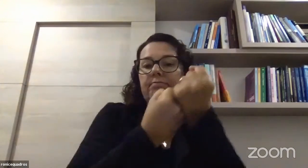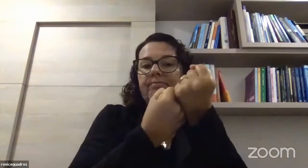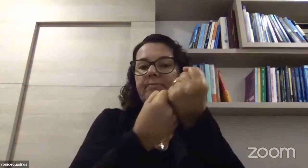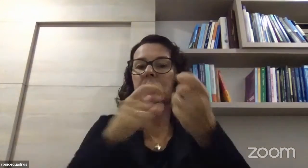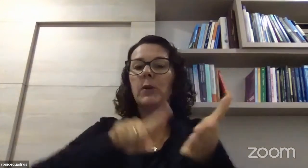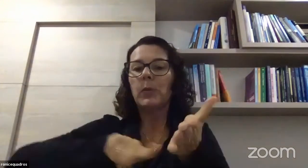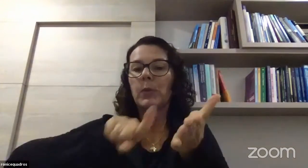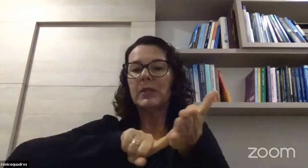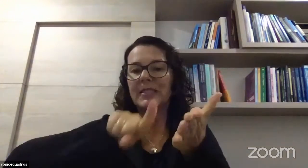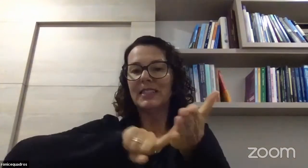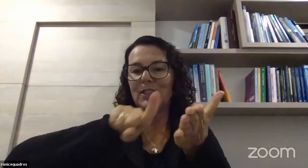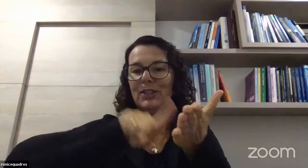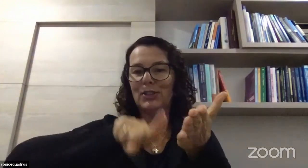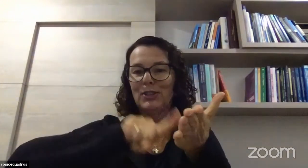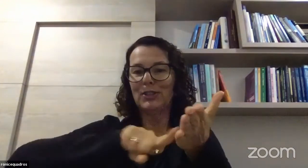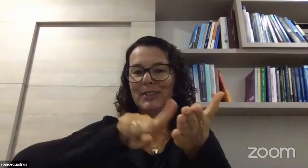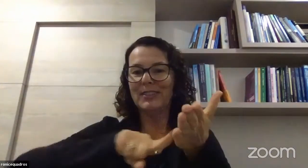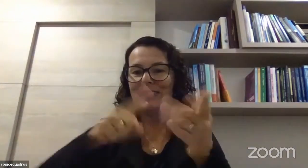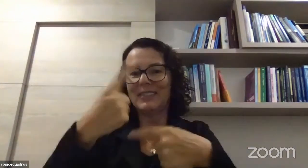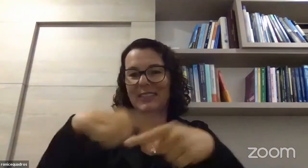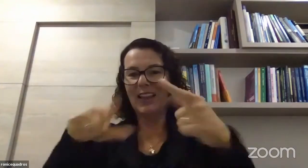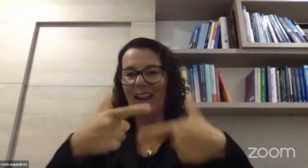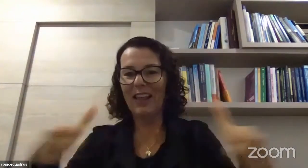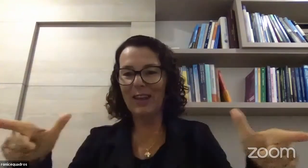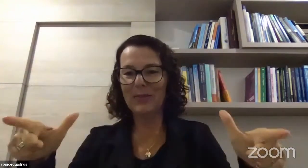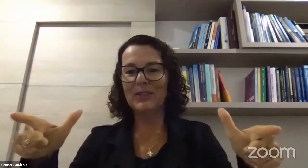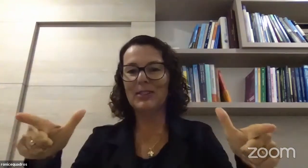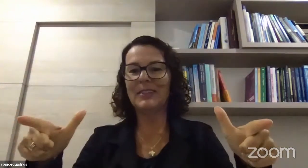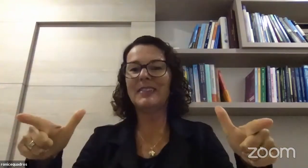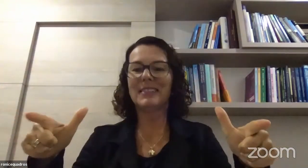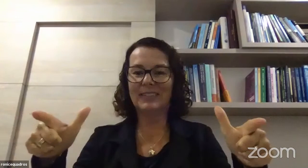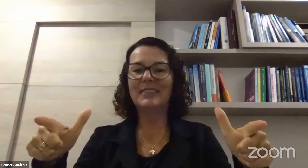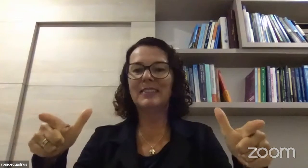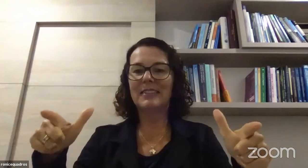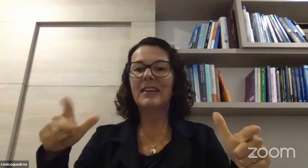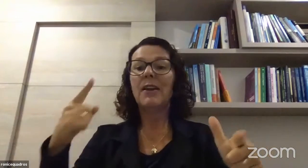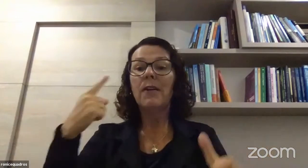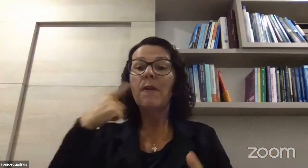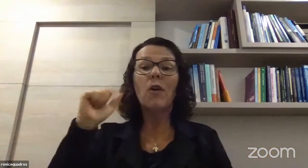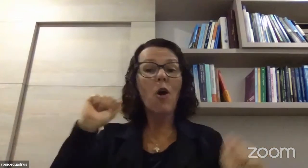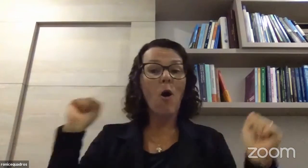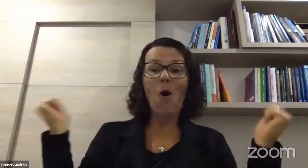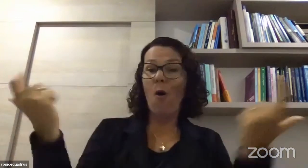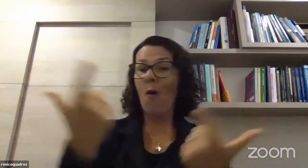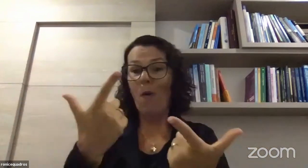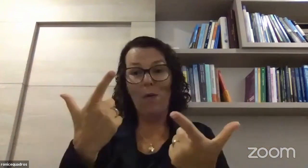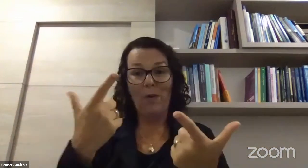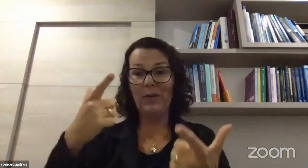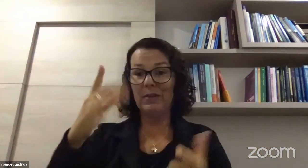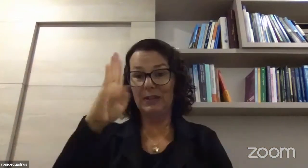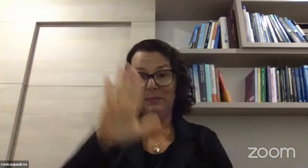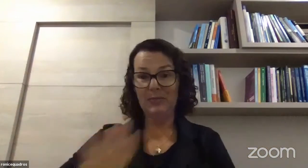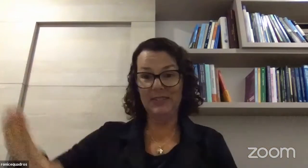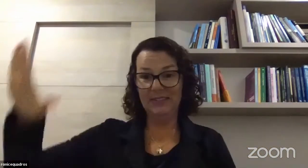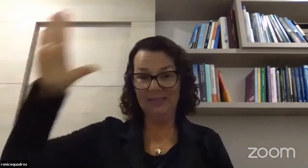Up until this point, we've noticed the importance of research for sign language.